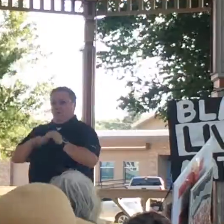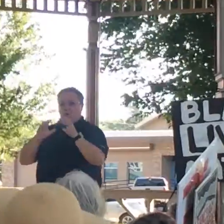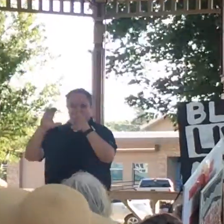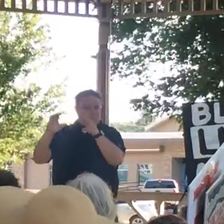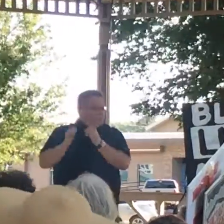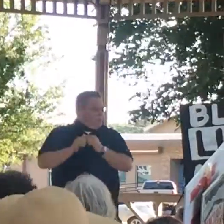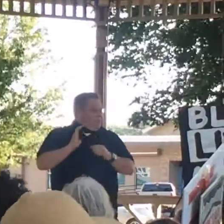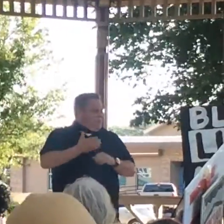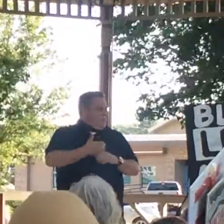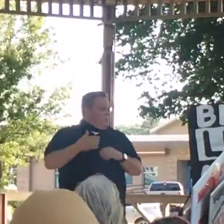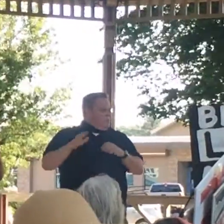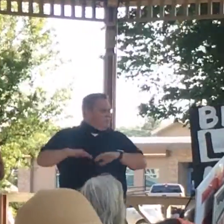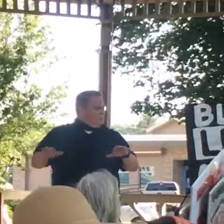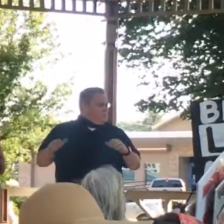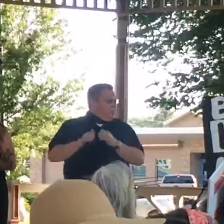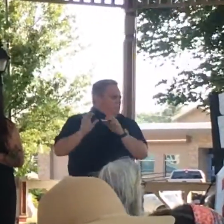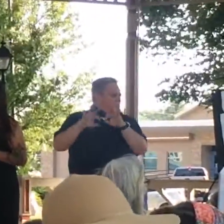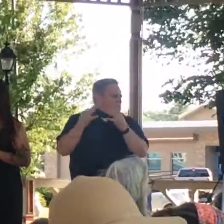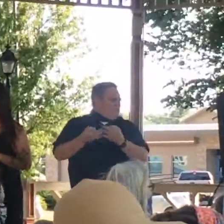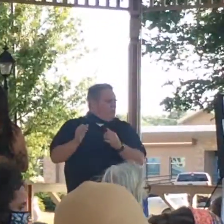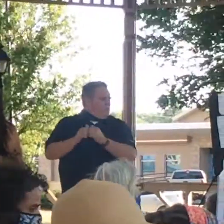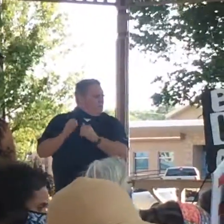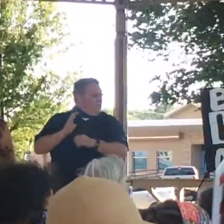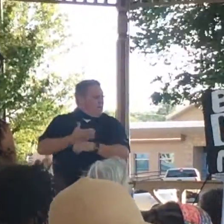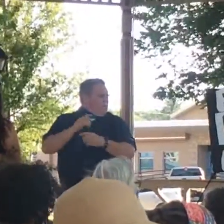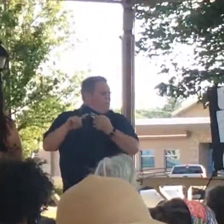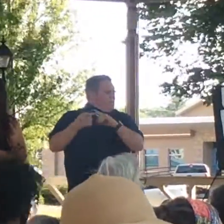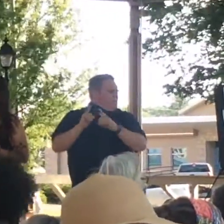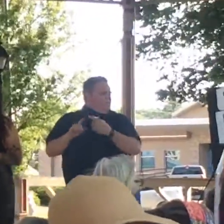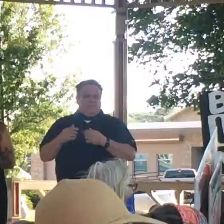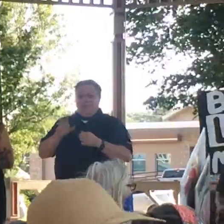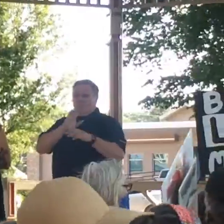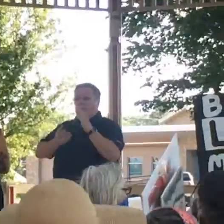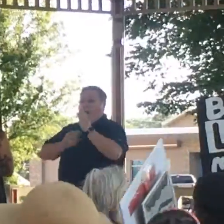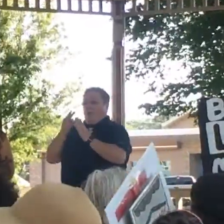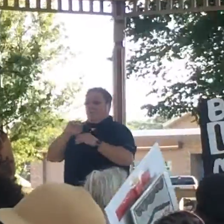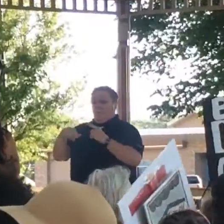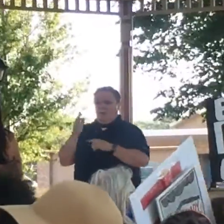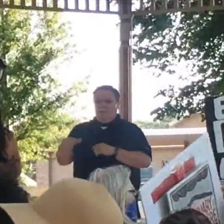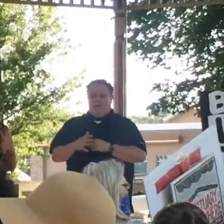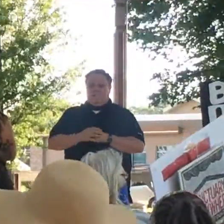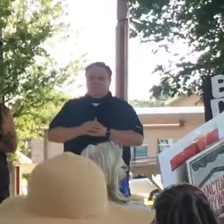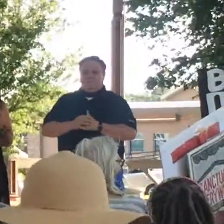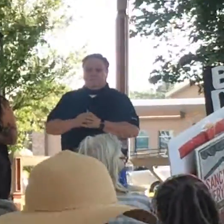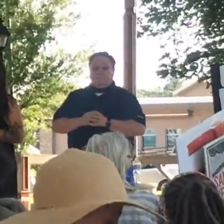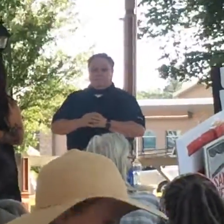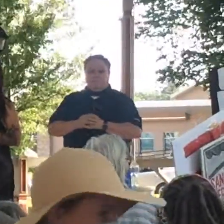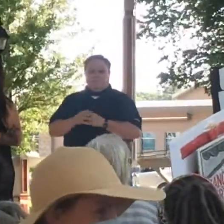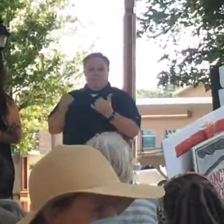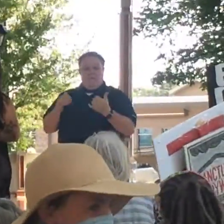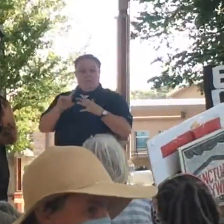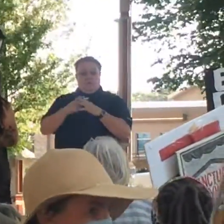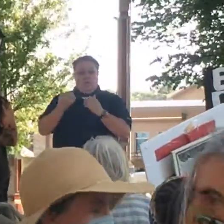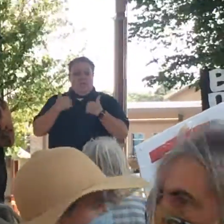conversations with our children, with our family, and with our friends, and be honest about it. Now, when we